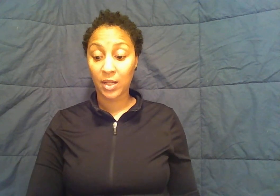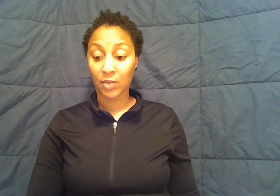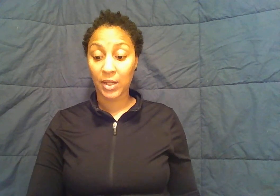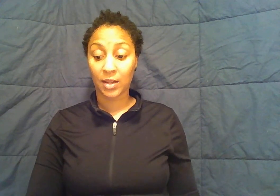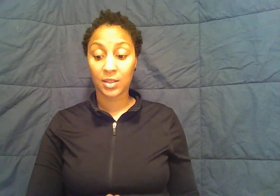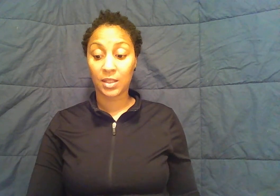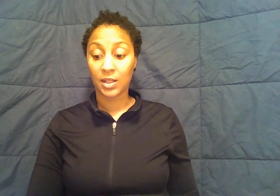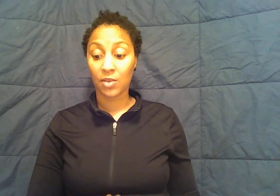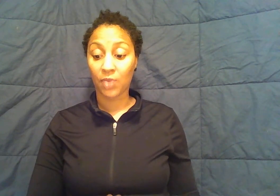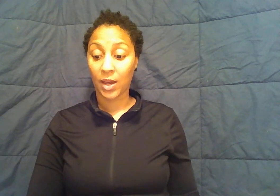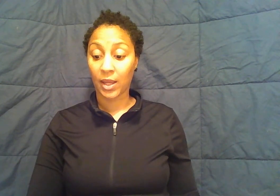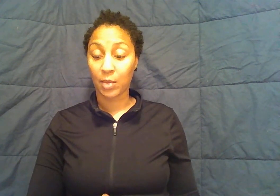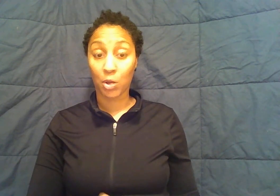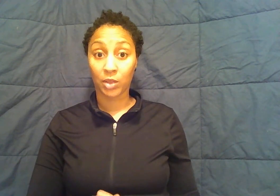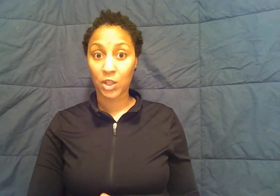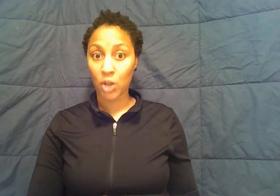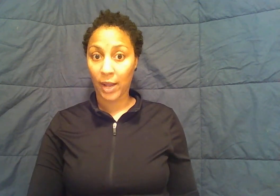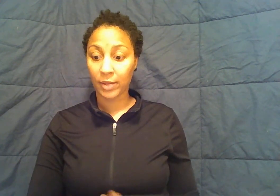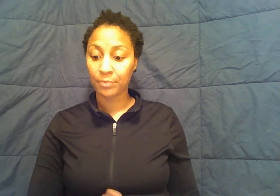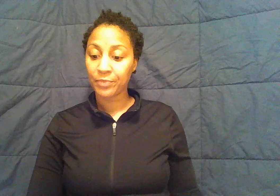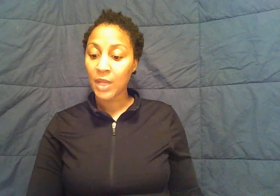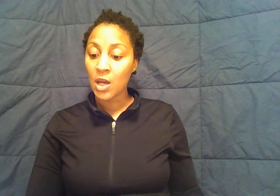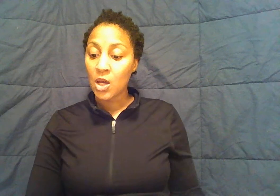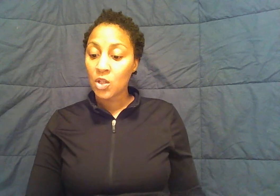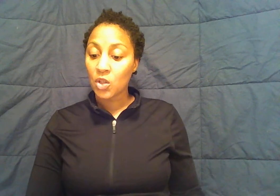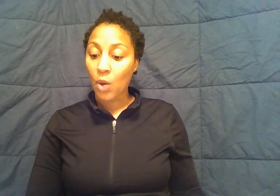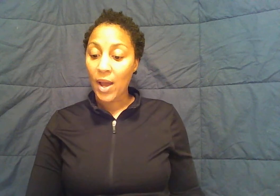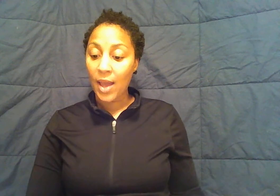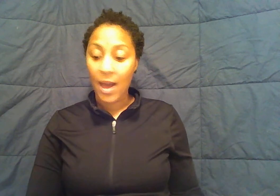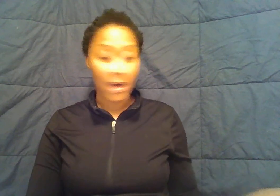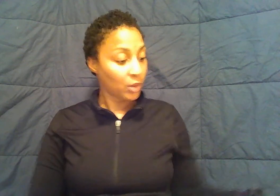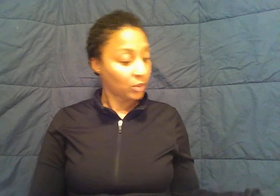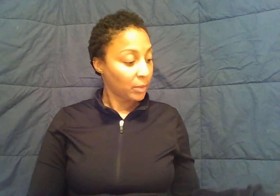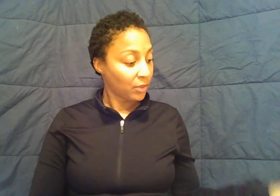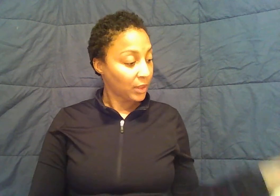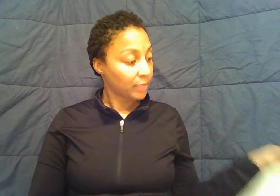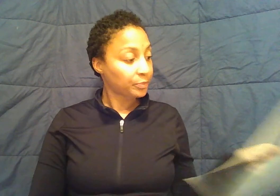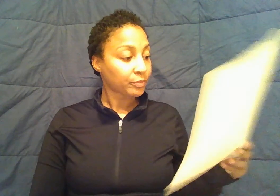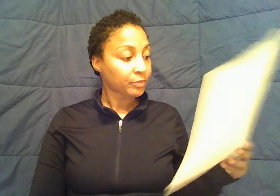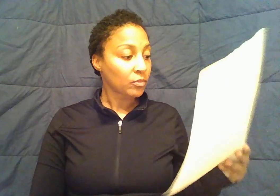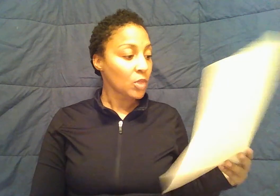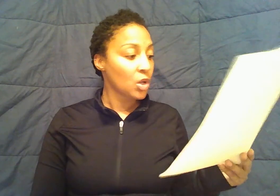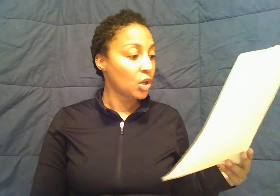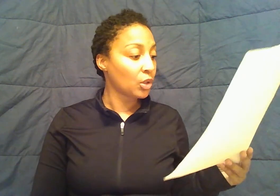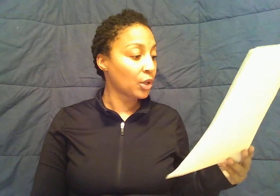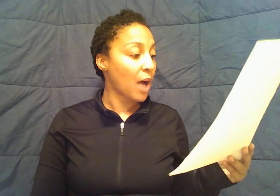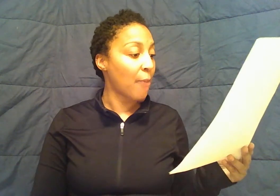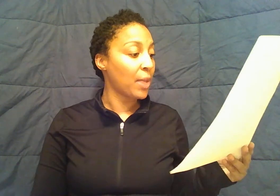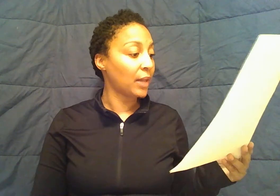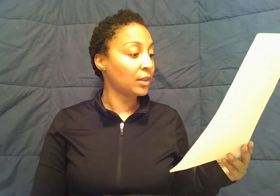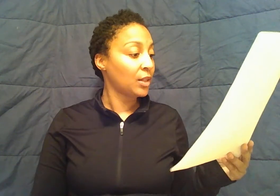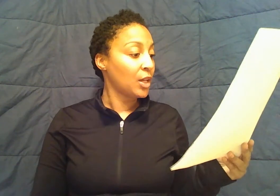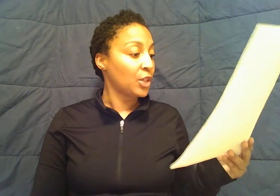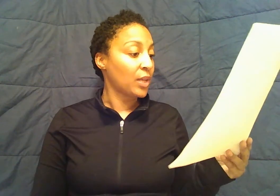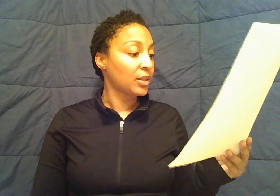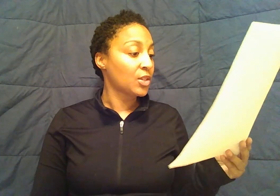meaning right now to see if I am on the right track. So I have, oh, let me read it. Girl, I bet you think the